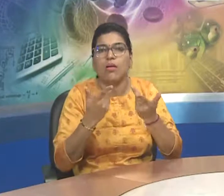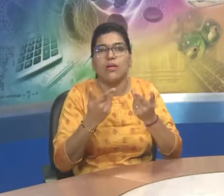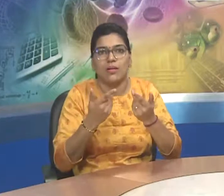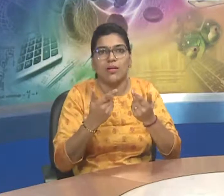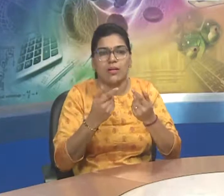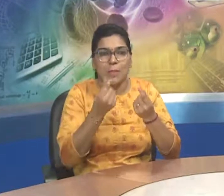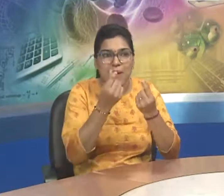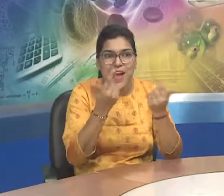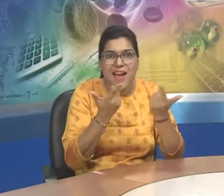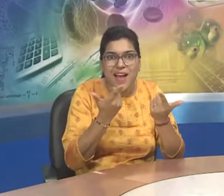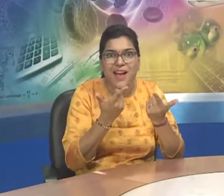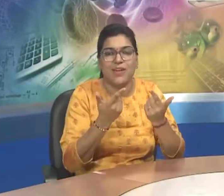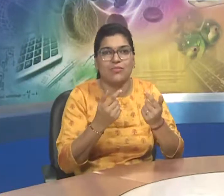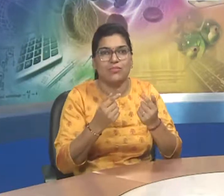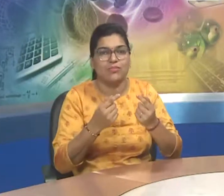AIDS.